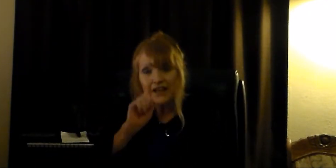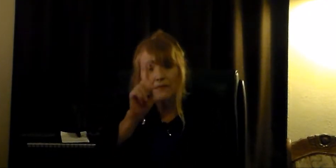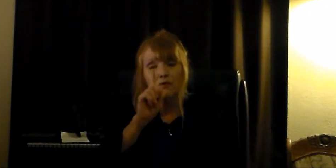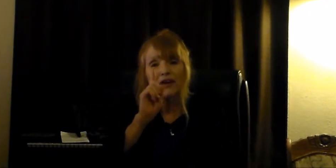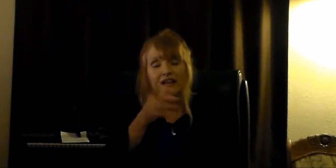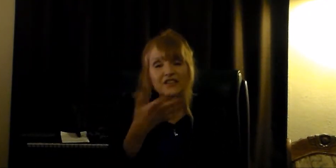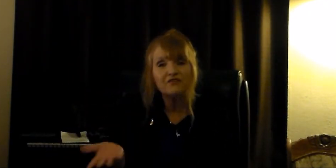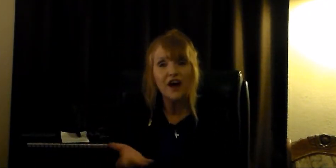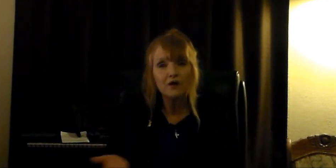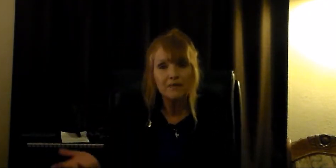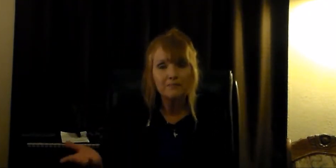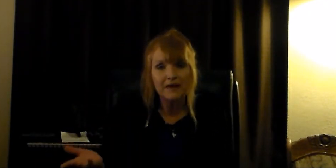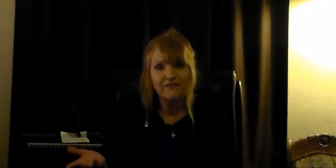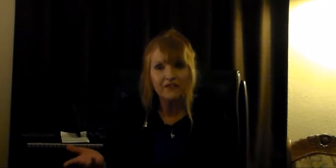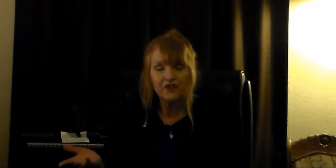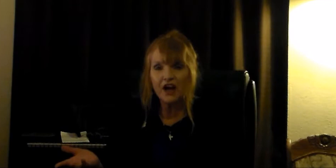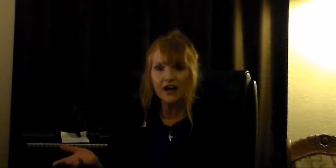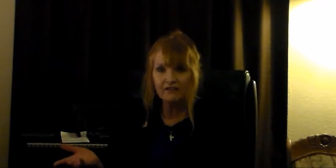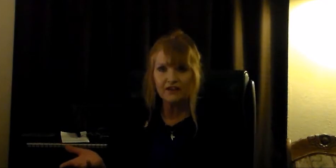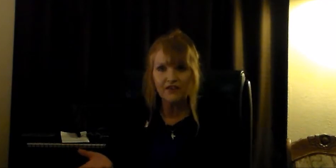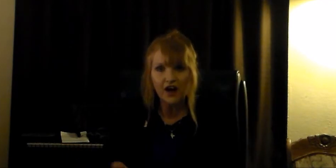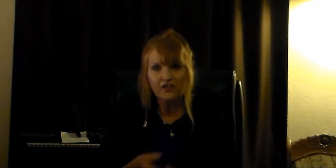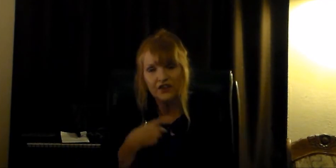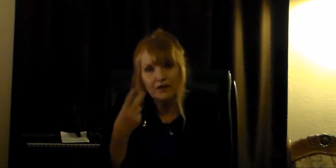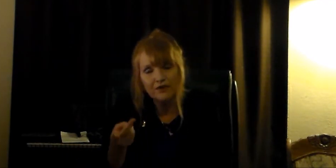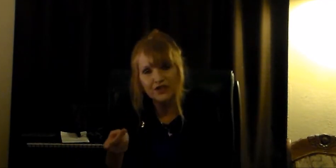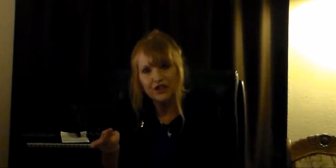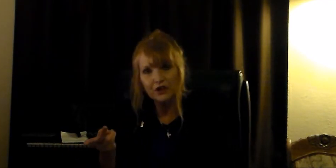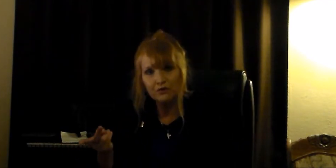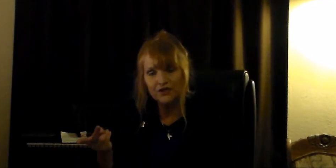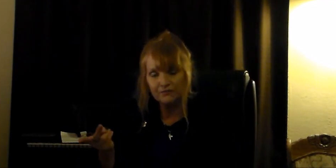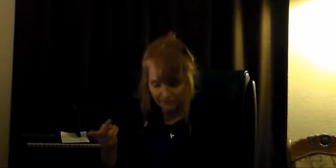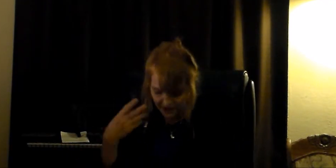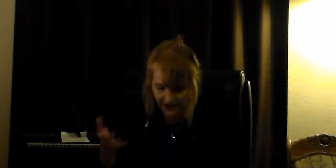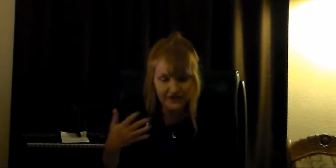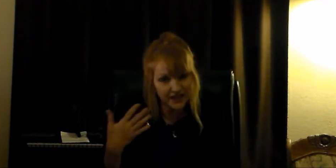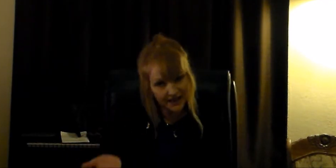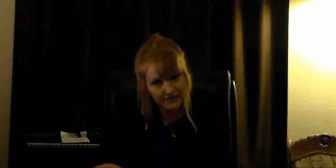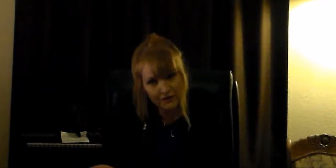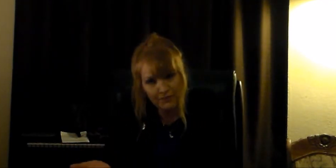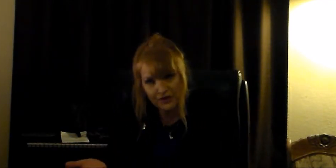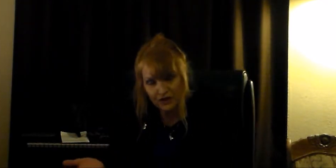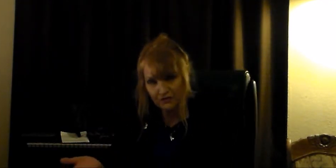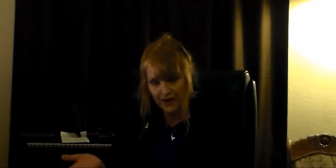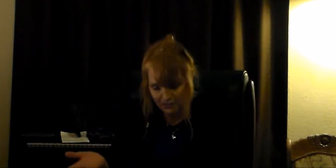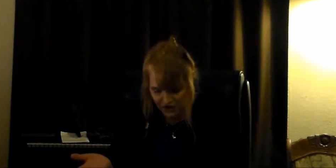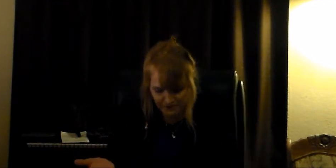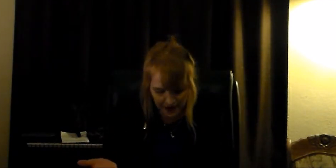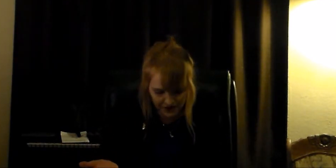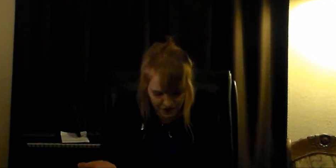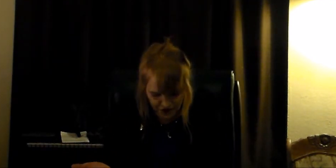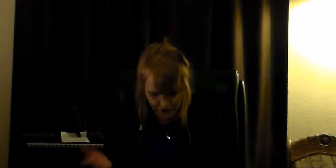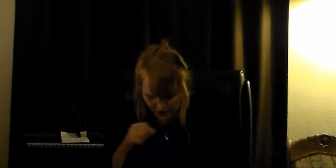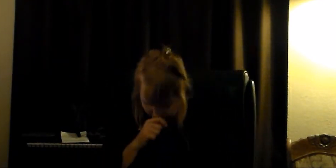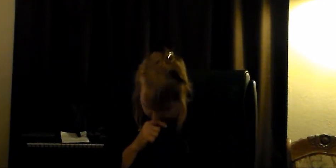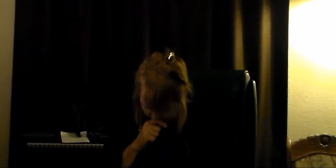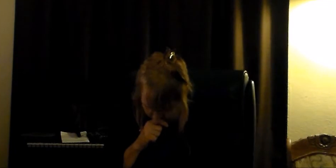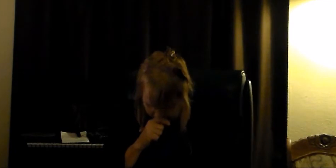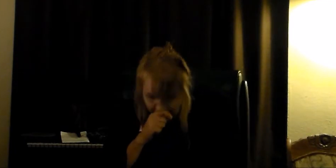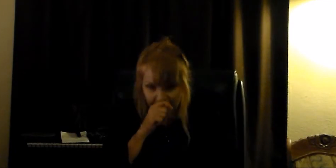Number one, let's follow me being faithful to God, Heavenly Father. Number two, loving to give your personal family, your spouse, and children. Excuse me. Look